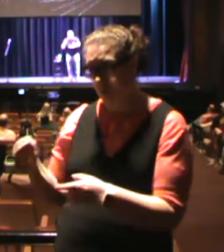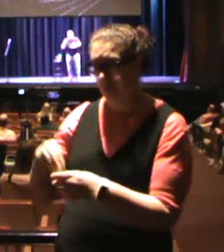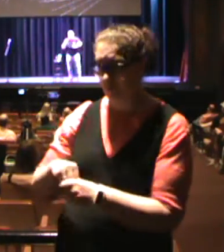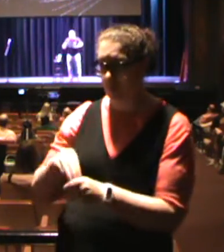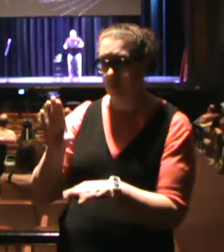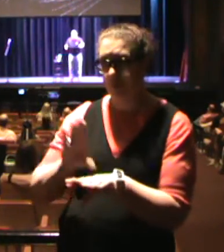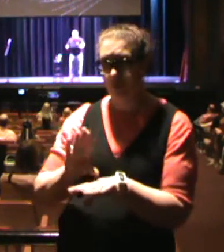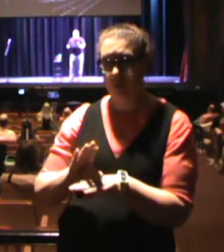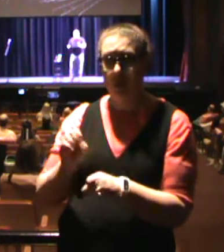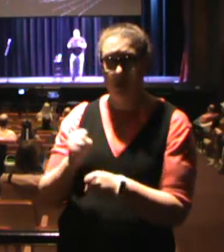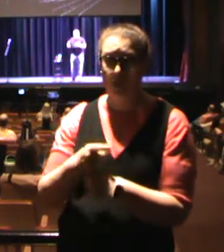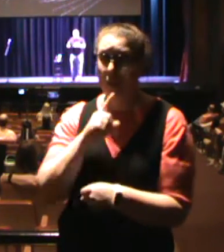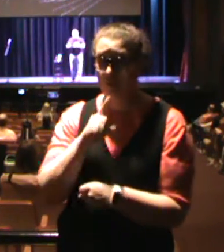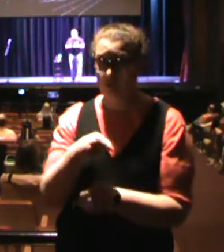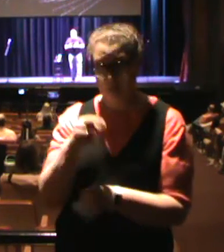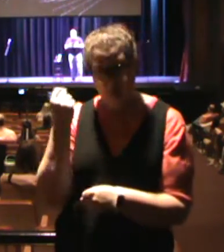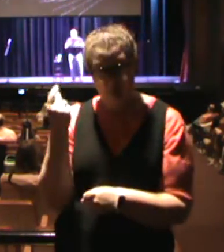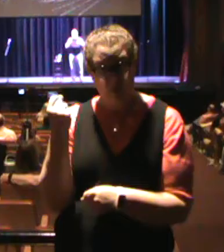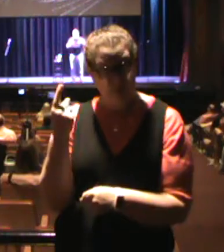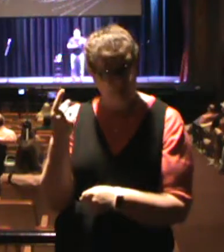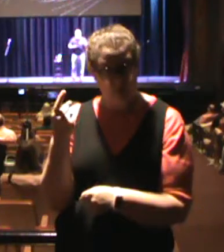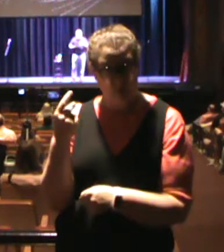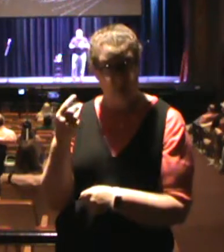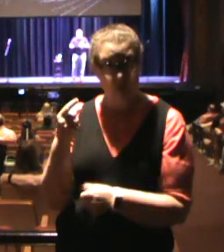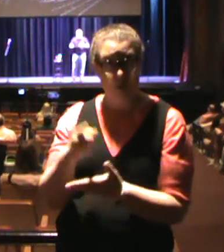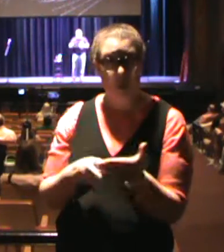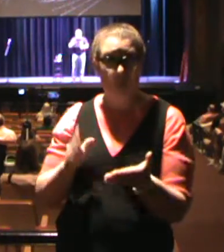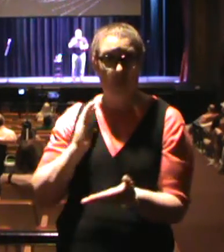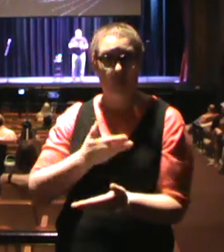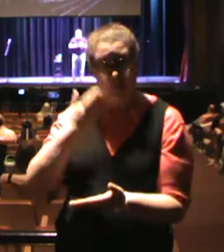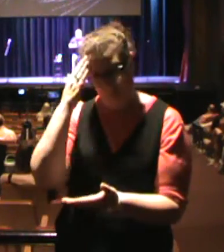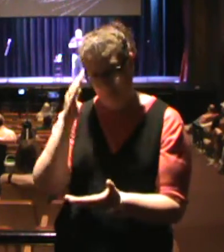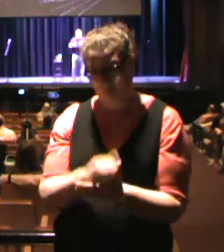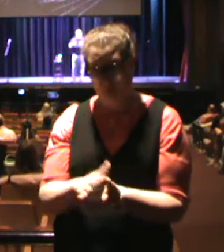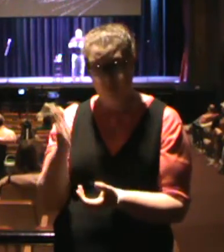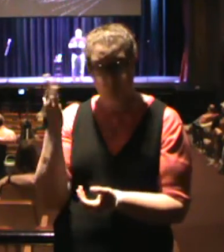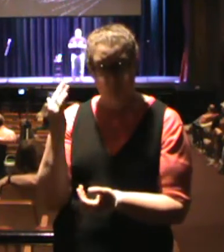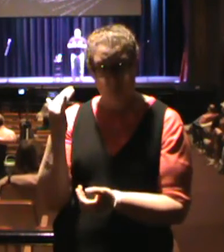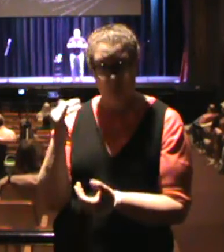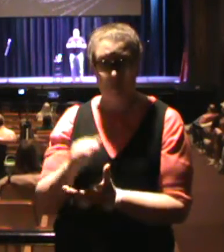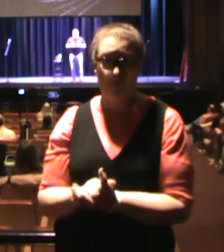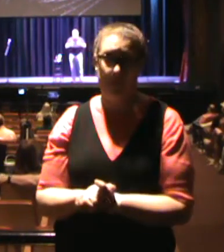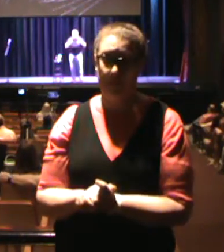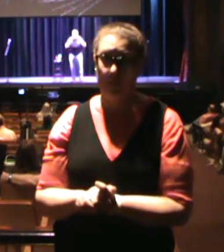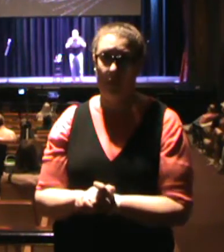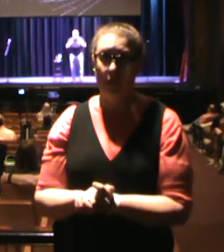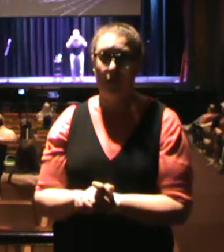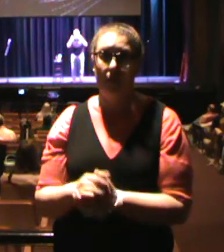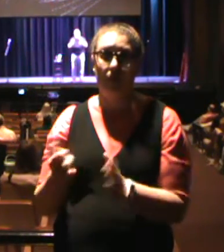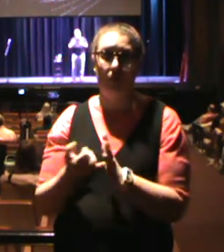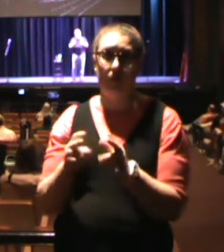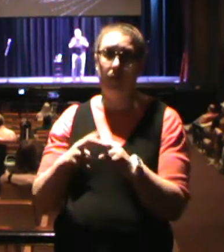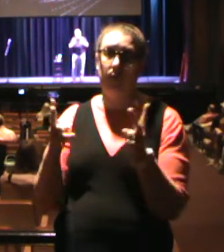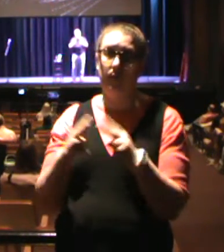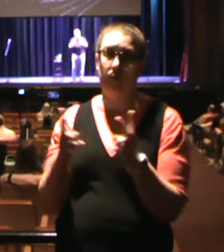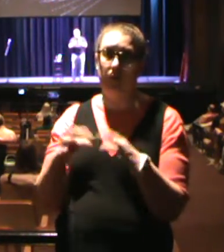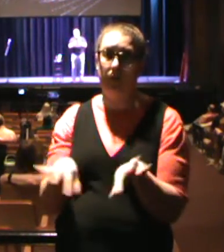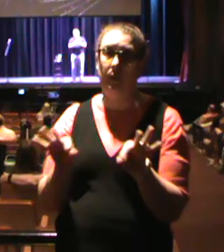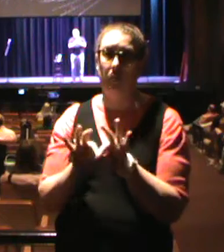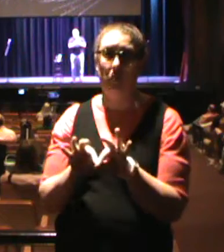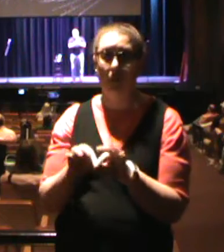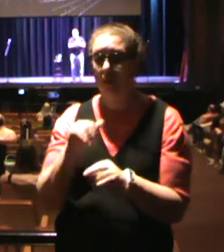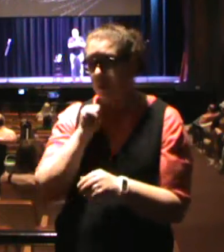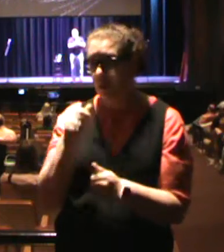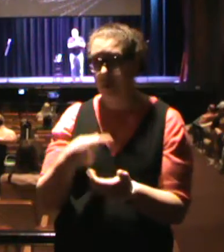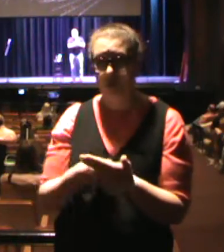church to make sure that they understand what we believe and why we believe it. So it's very important. It's not